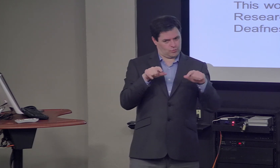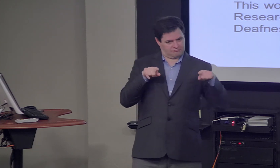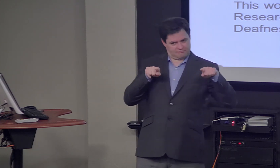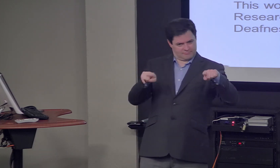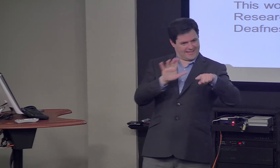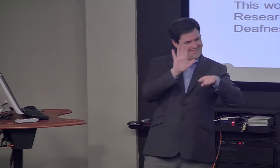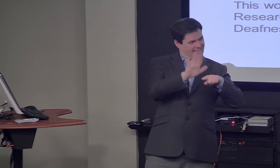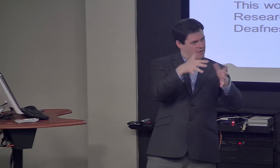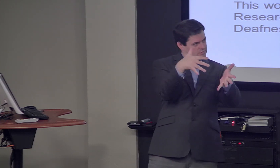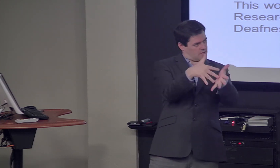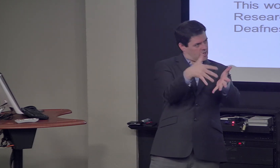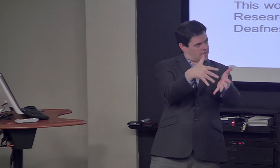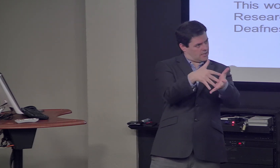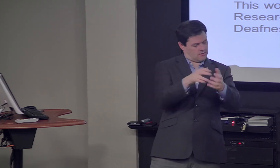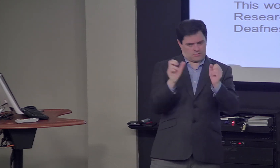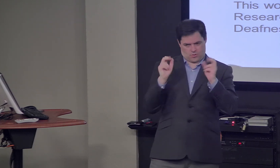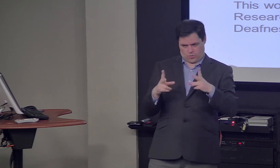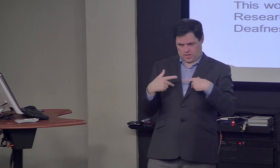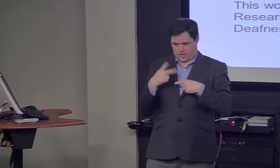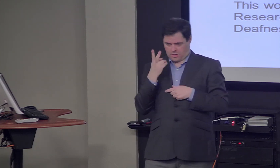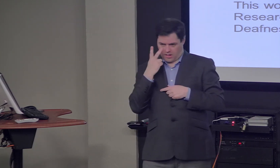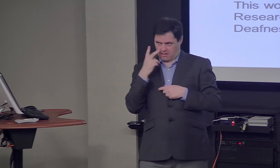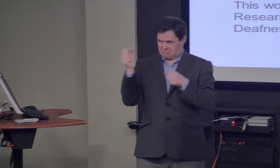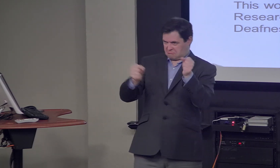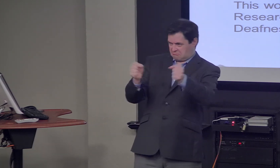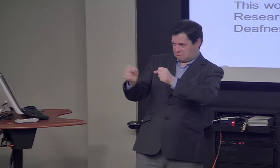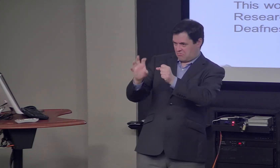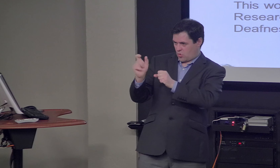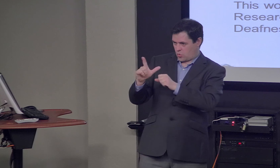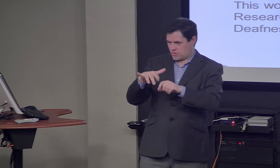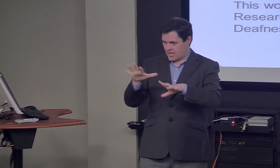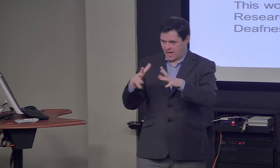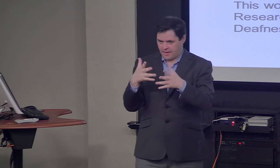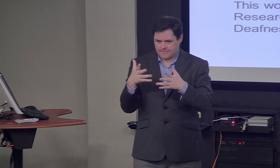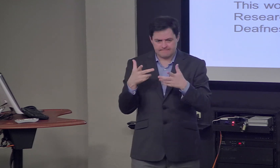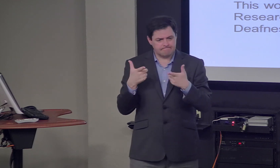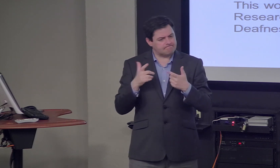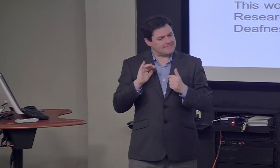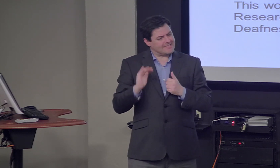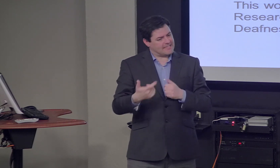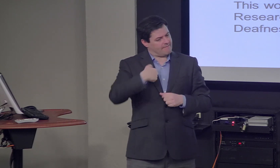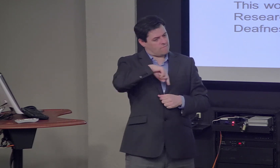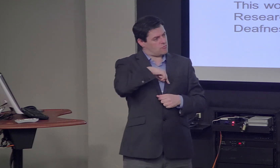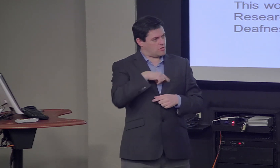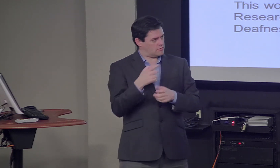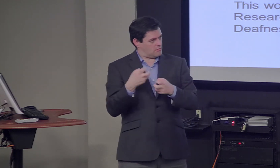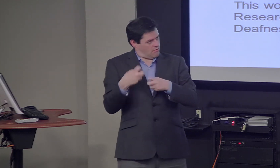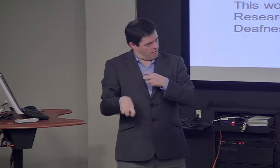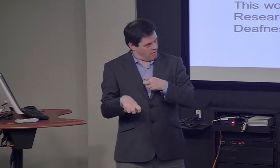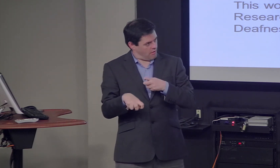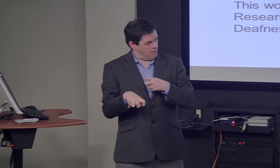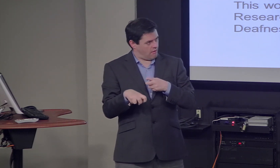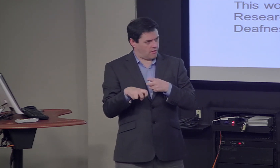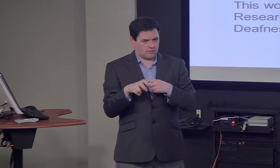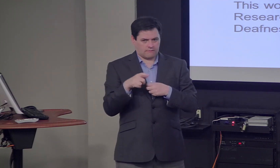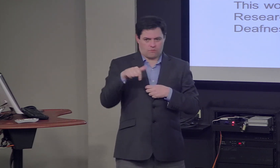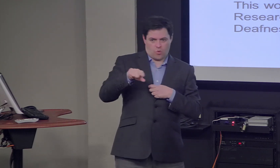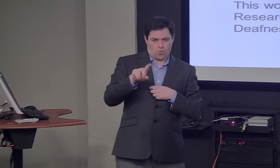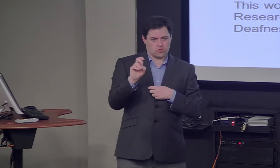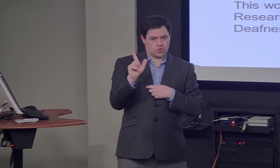It's interesting, at DCAL we've tried to have similar studies where we had individuals who were codas, and it didn't seem as though,